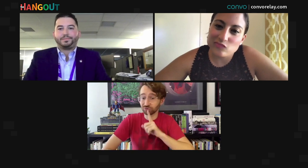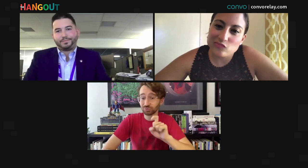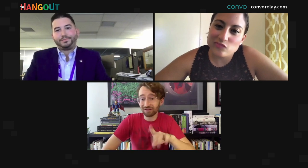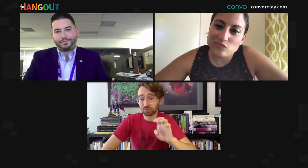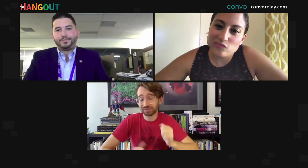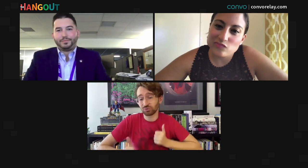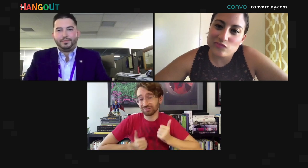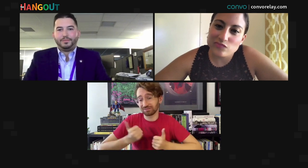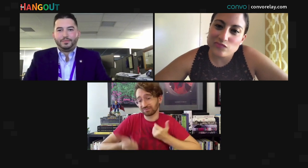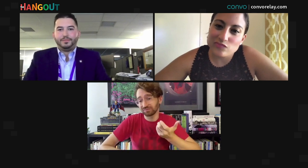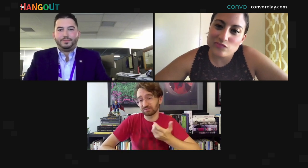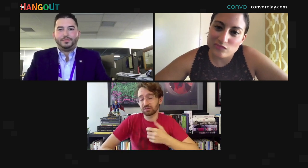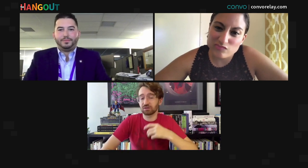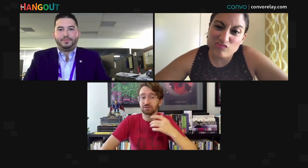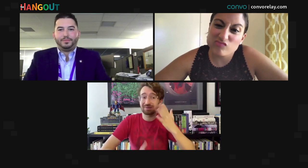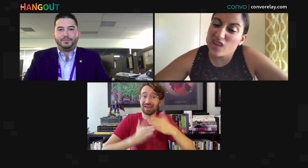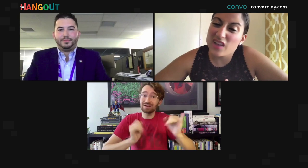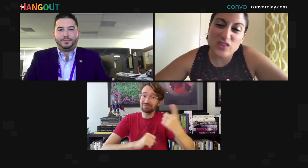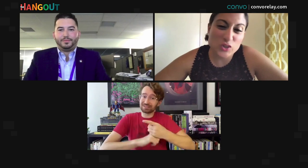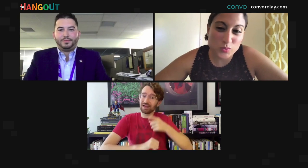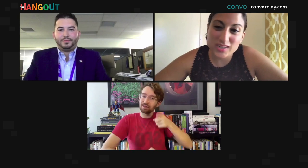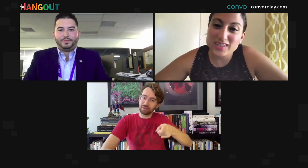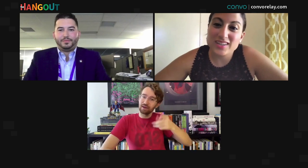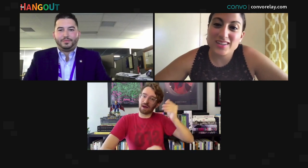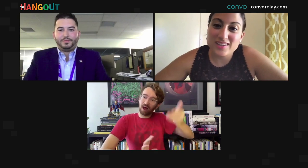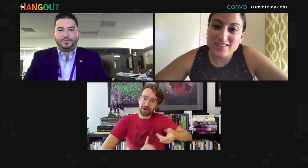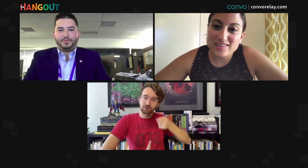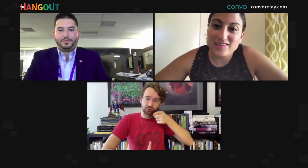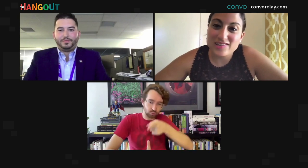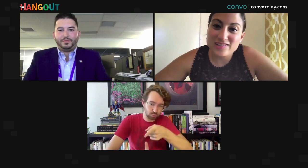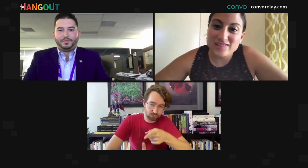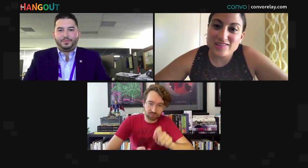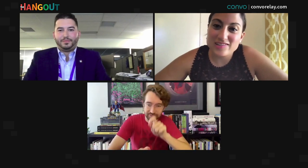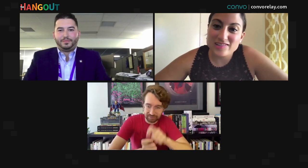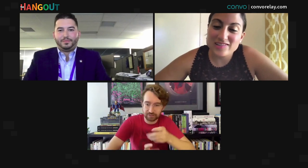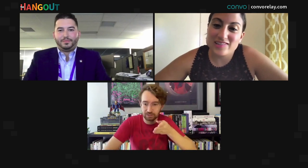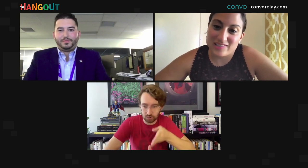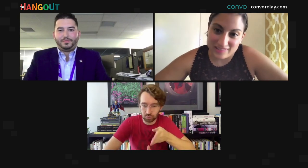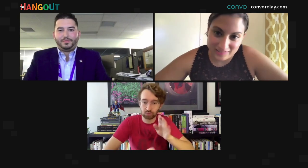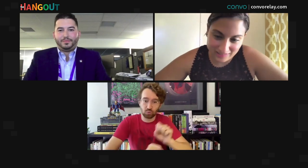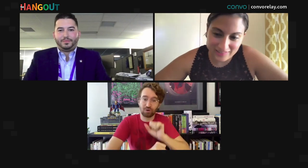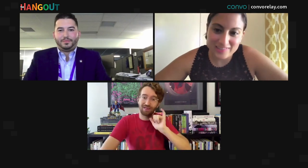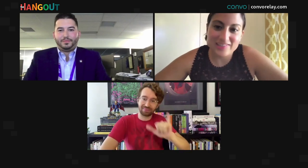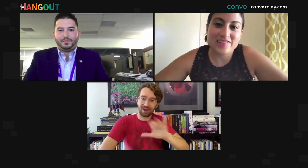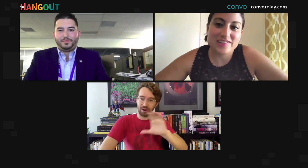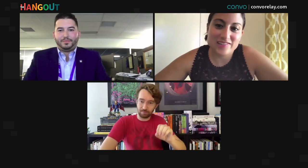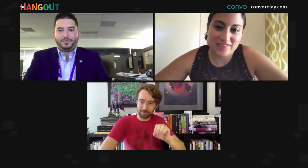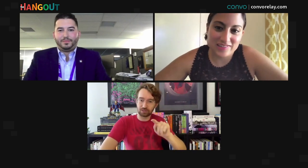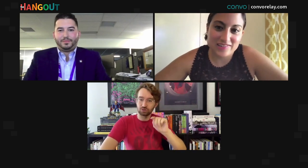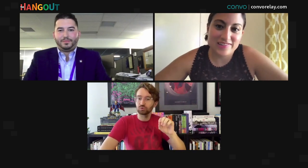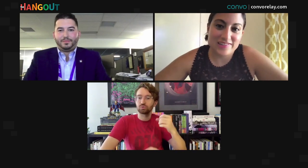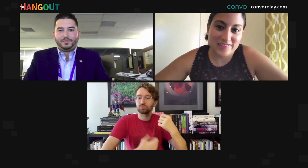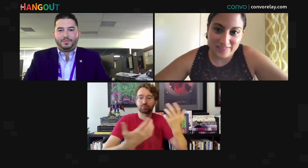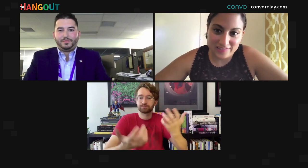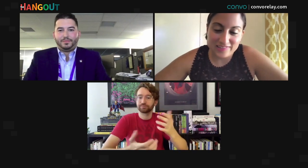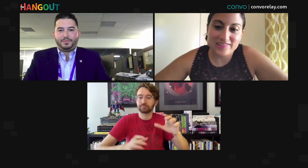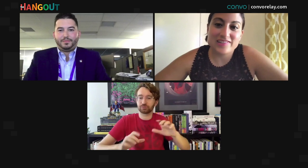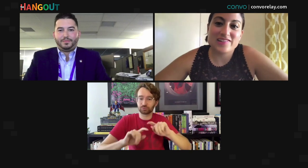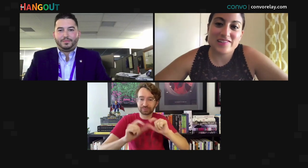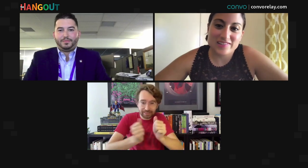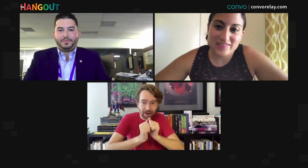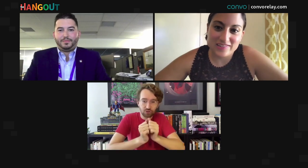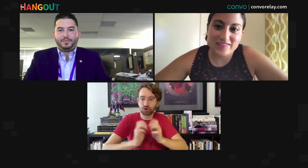everything and stand up for yourself. You're right. You have to be assertive. At the end of the day, they are hiring you specifically to work at that